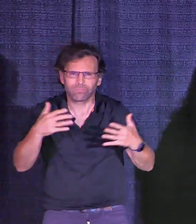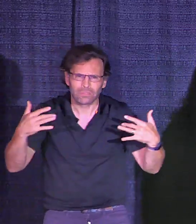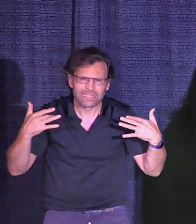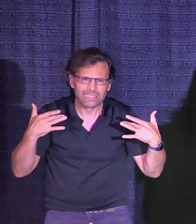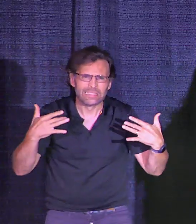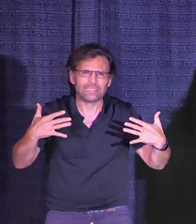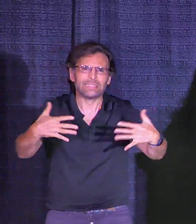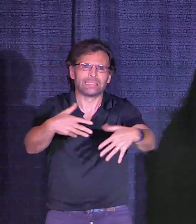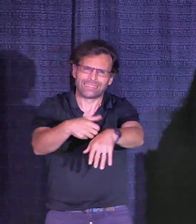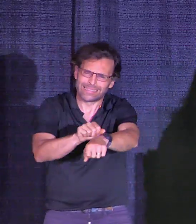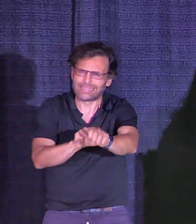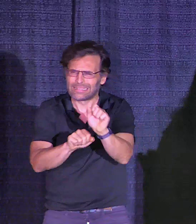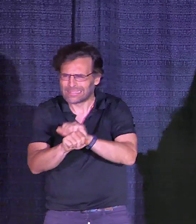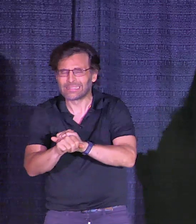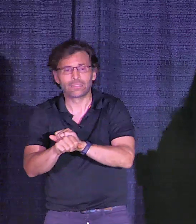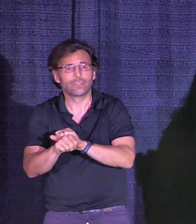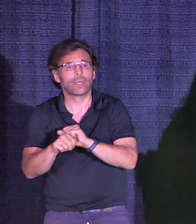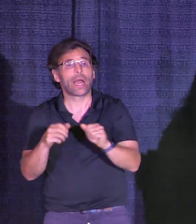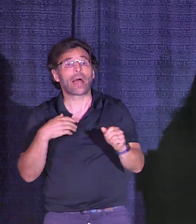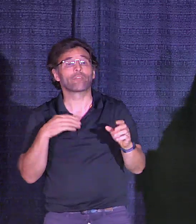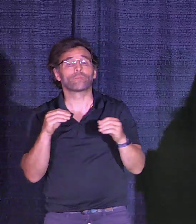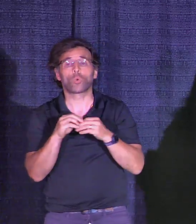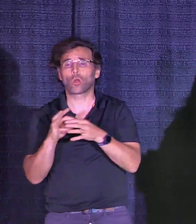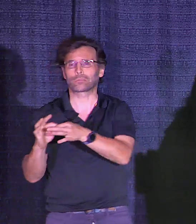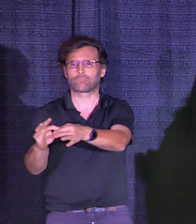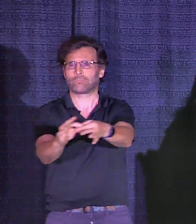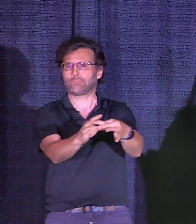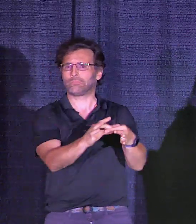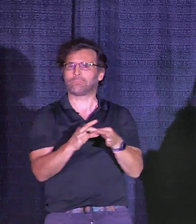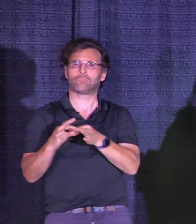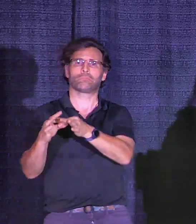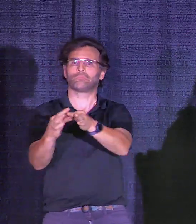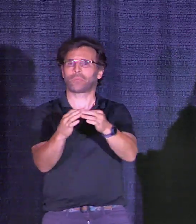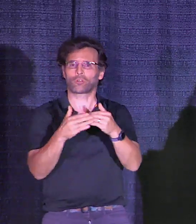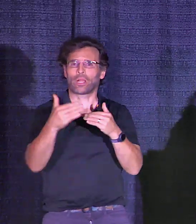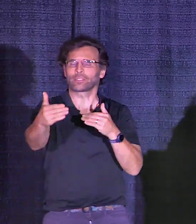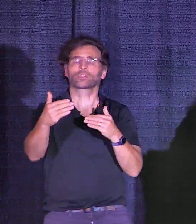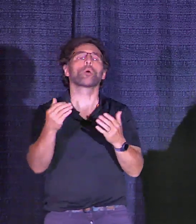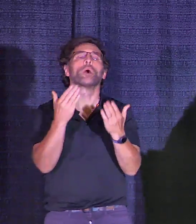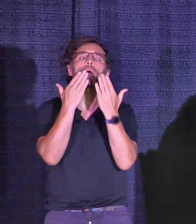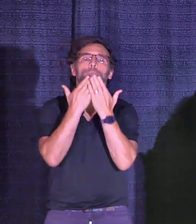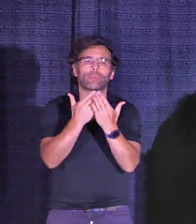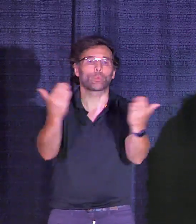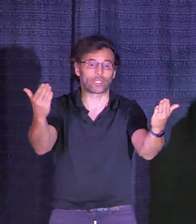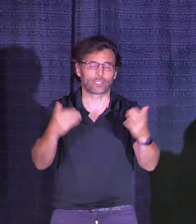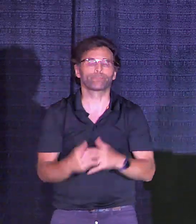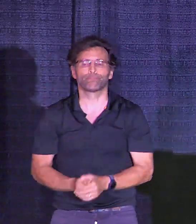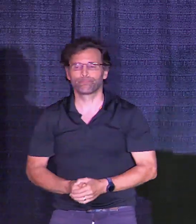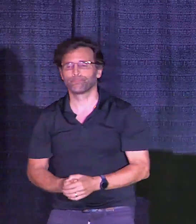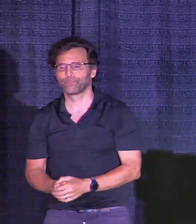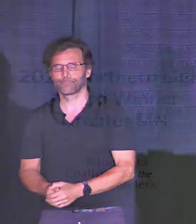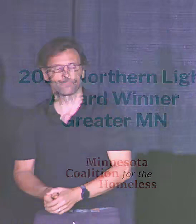actually more collective community across the state as we work on these issues. So, Miigwech.